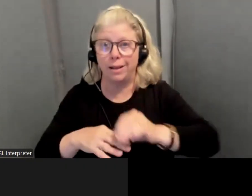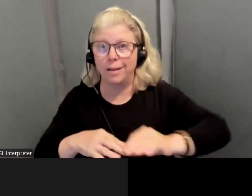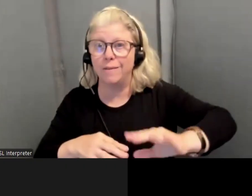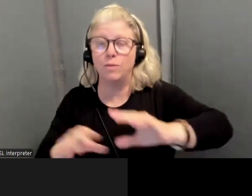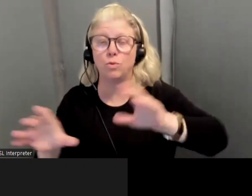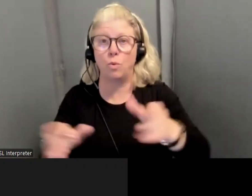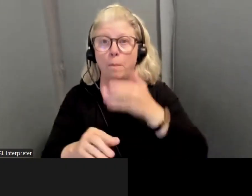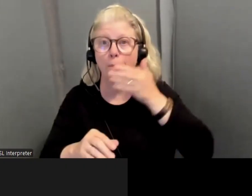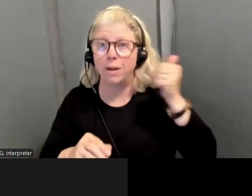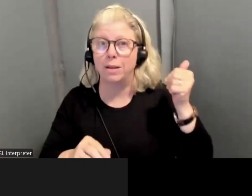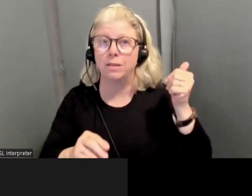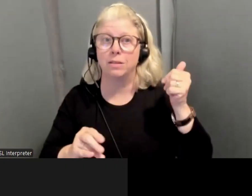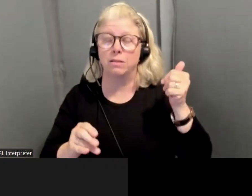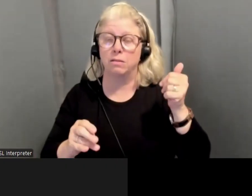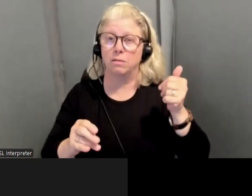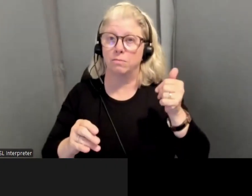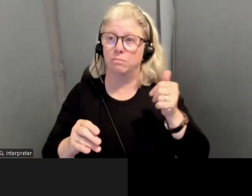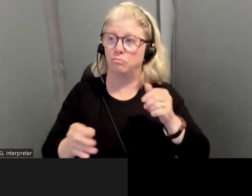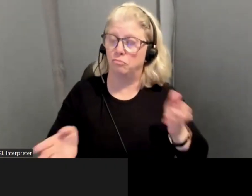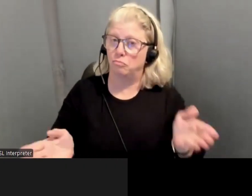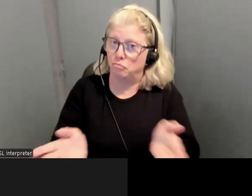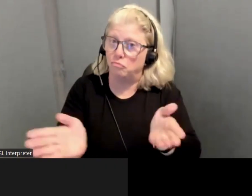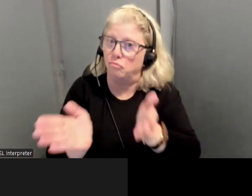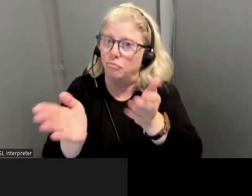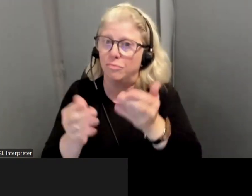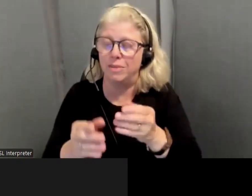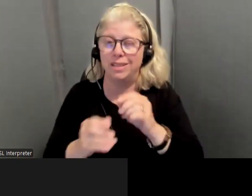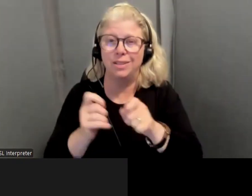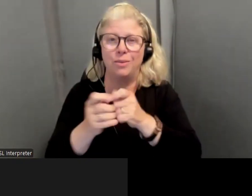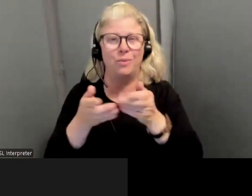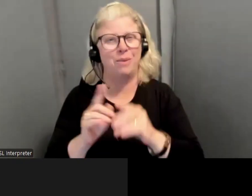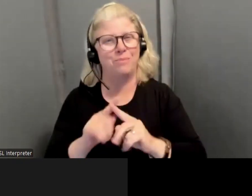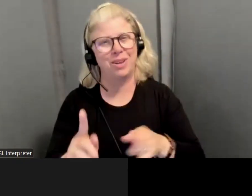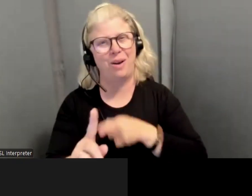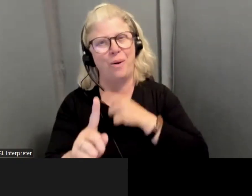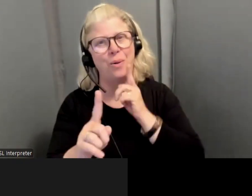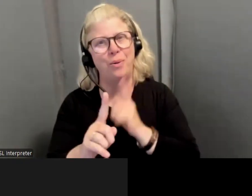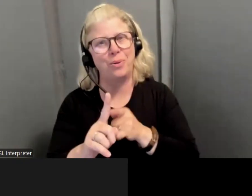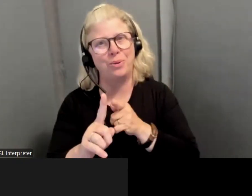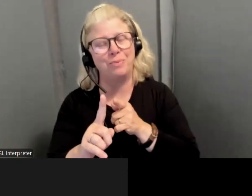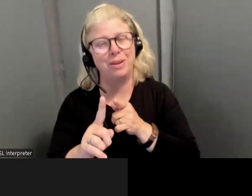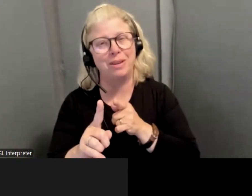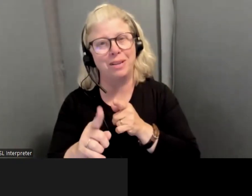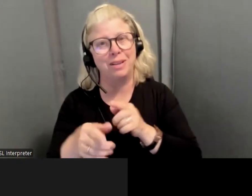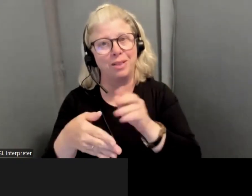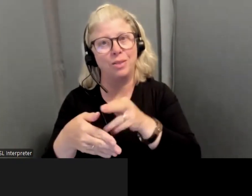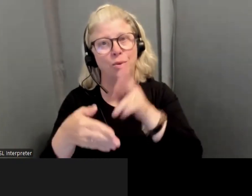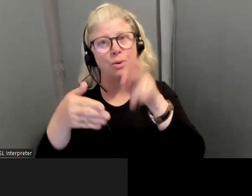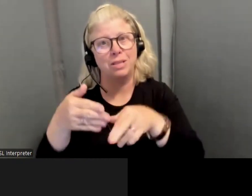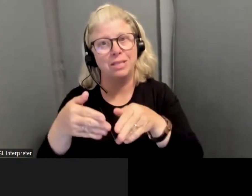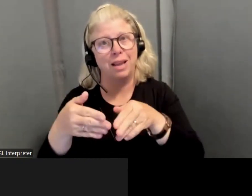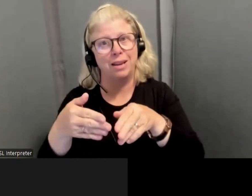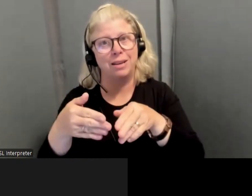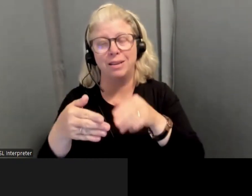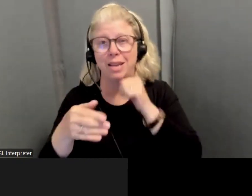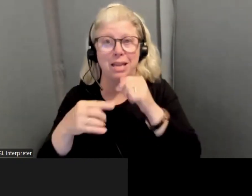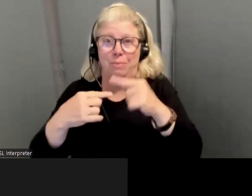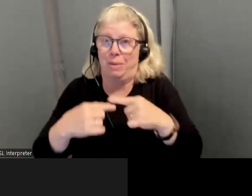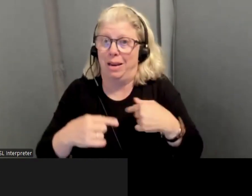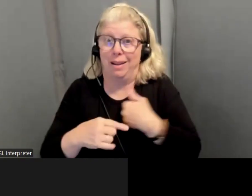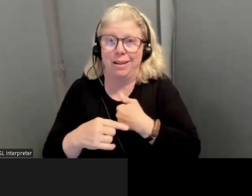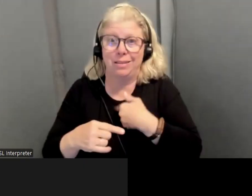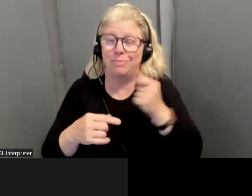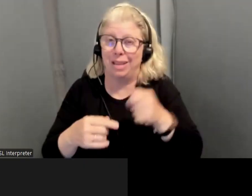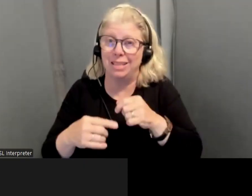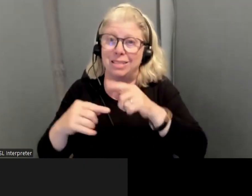our best to influence things in a certain way, but ultimately, the outcome of our actions does not depend on us, because it depends